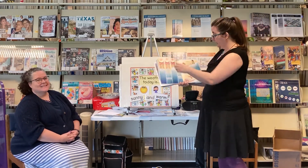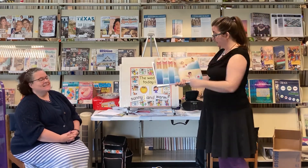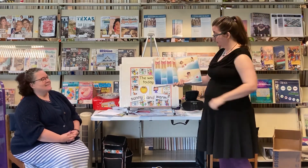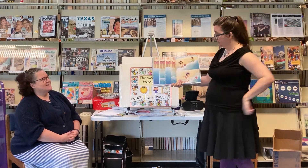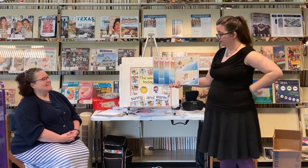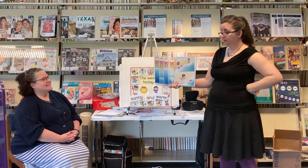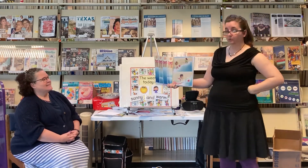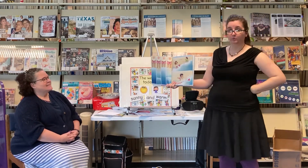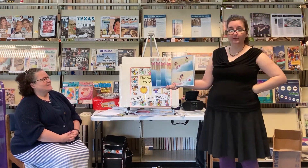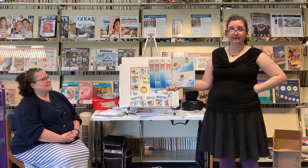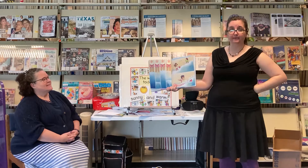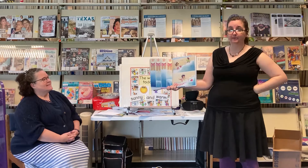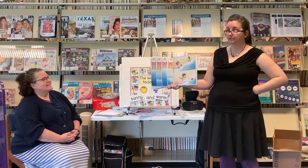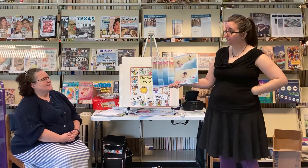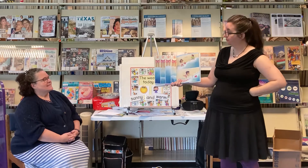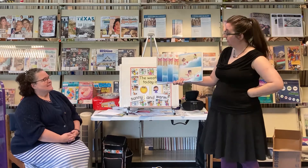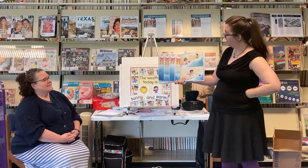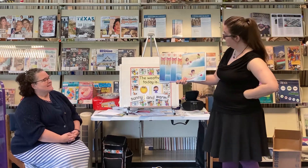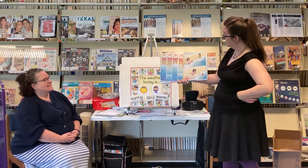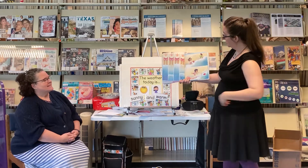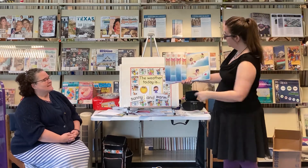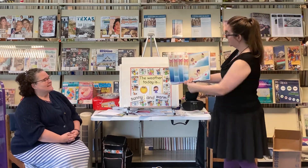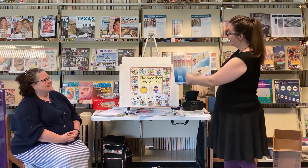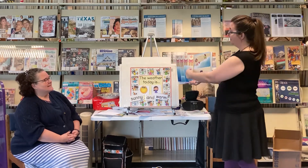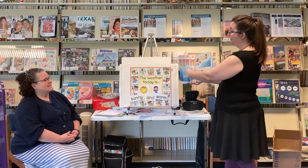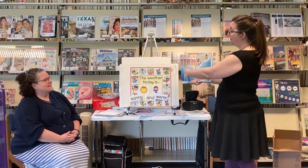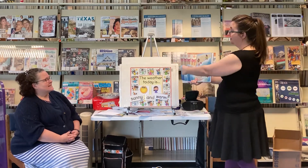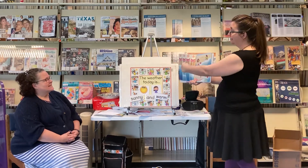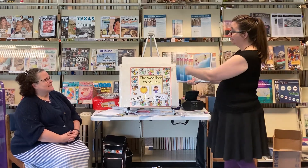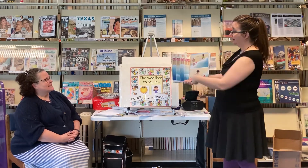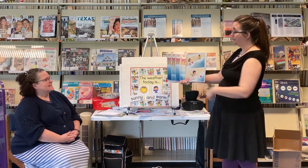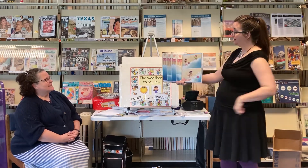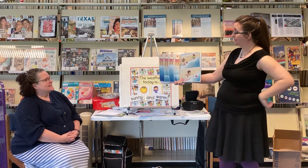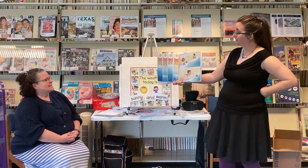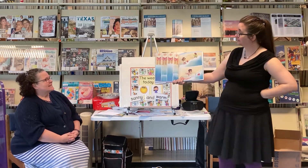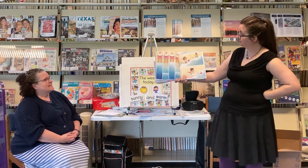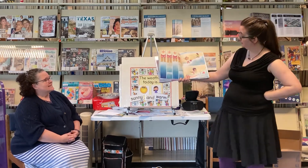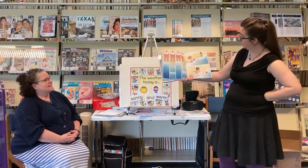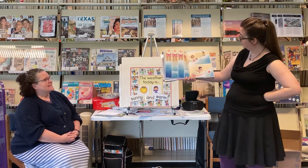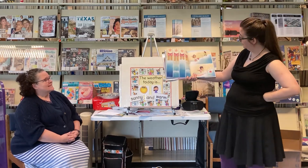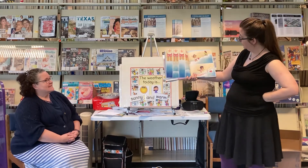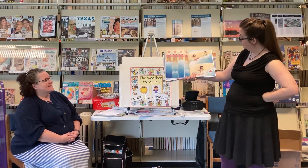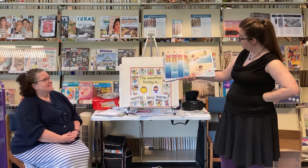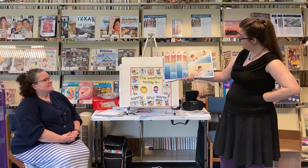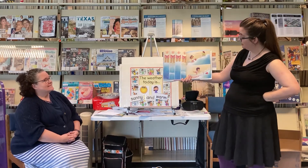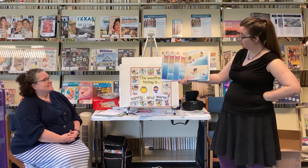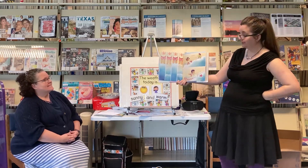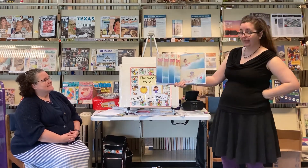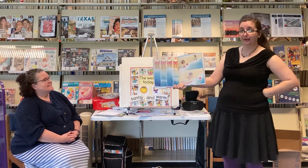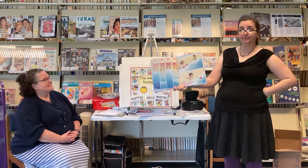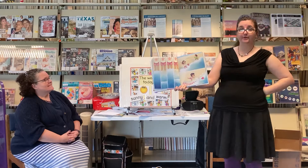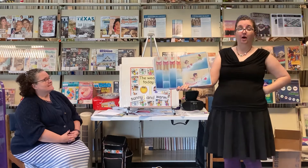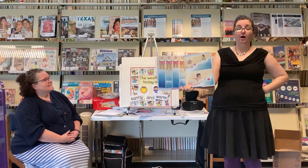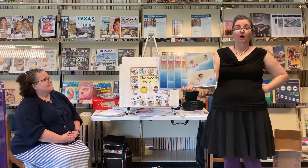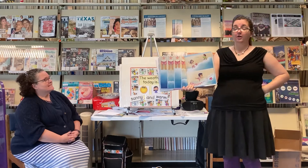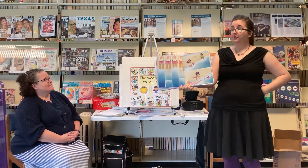Wait. Where are her feet? She's standing her ground and the ocean's coming up and covering her feet. It's a trap!